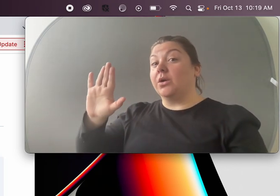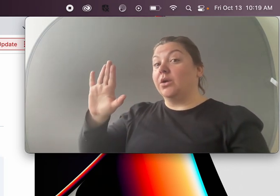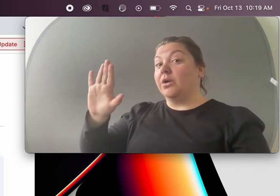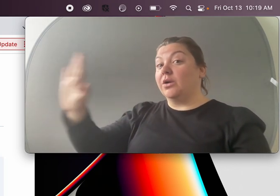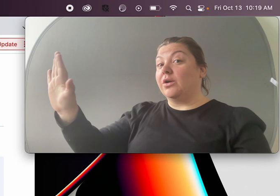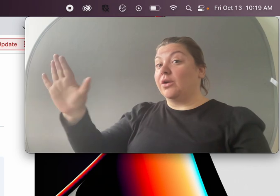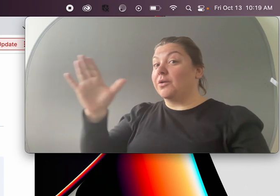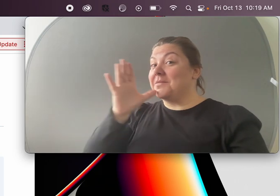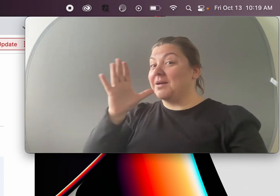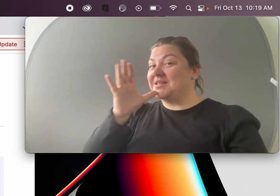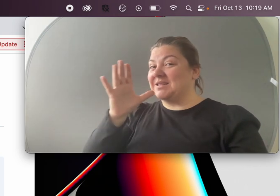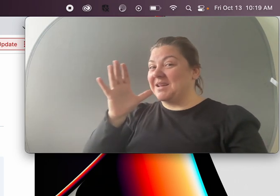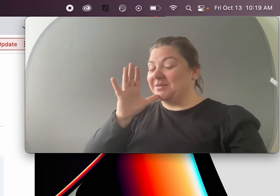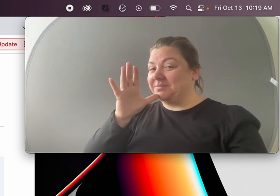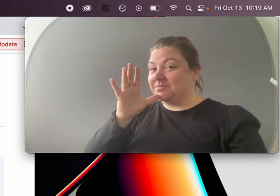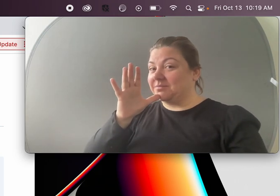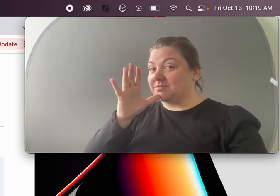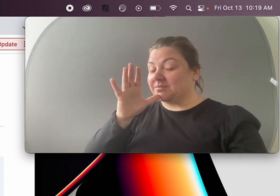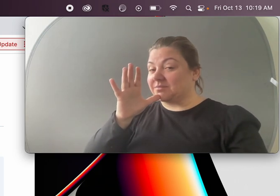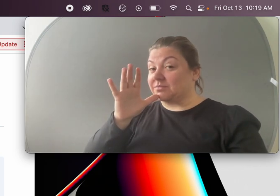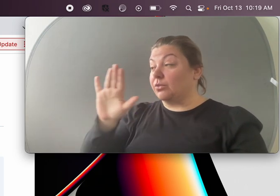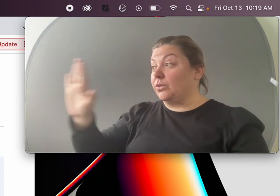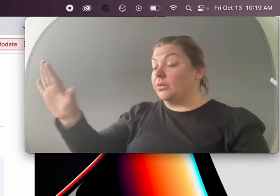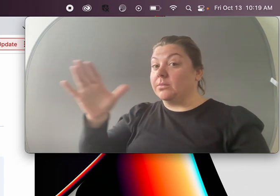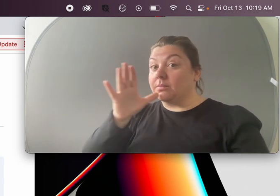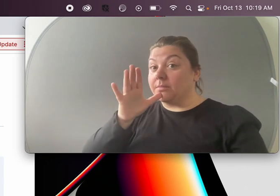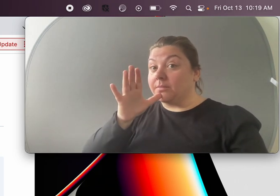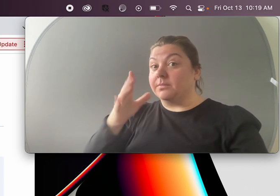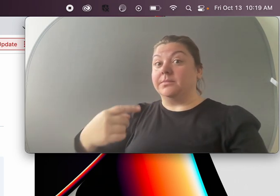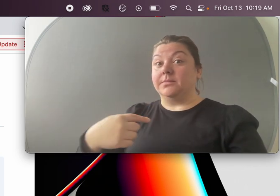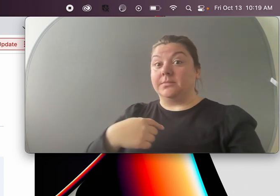So her mom is a noun.